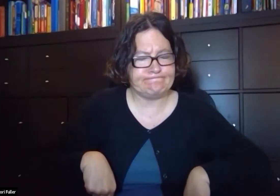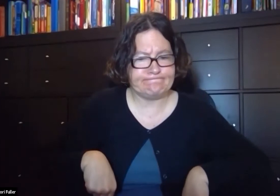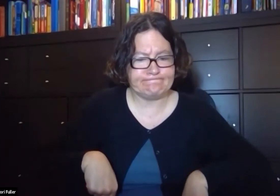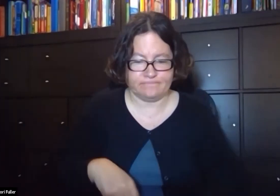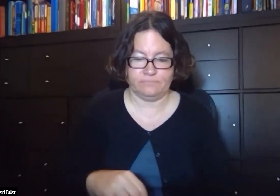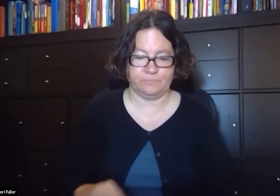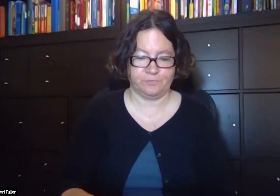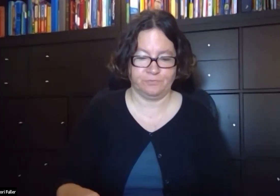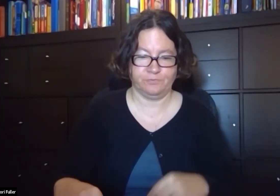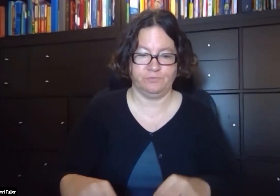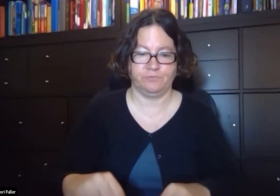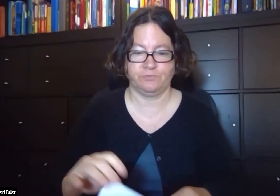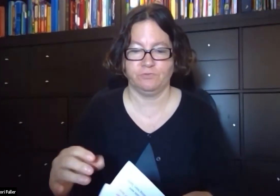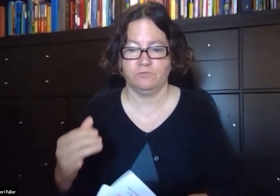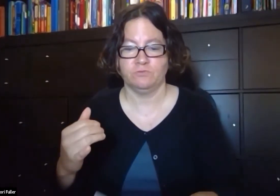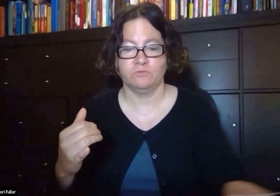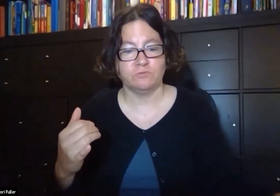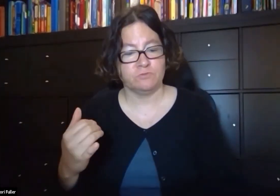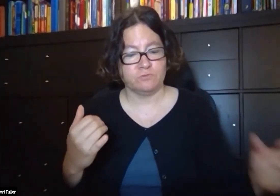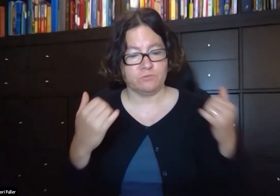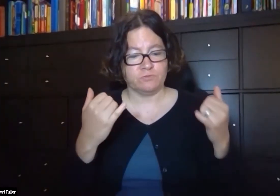other about what to do to Jesus.